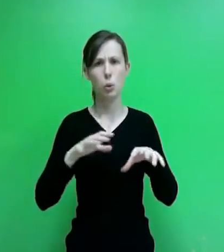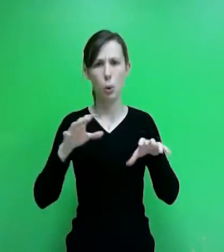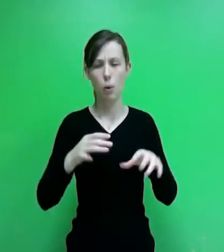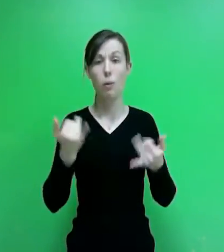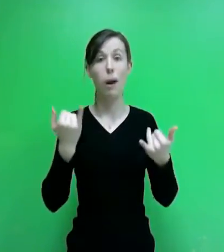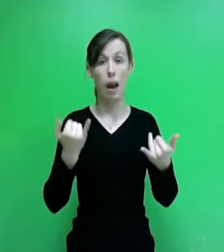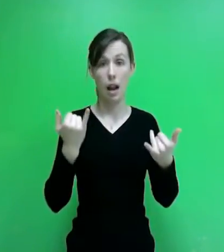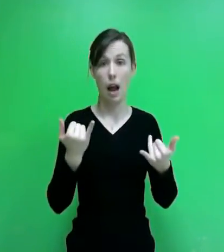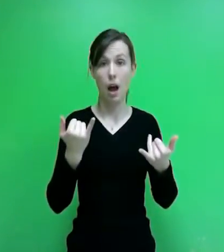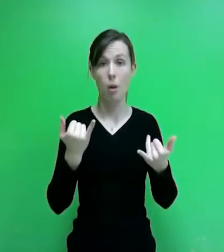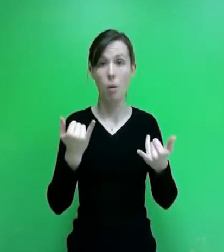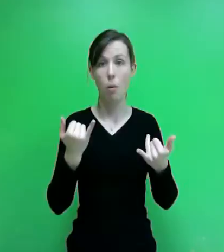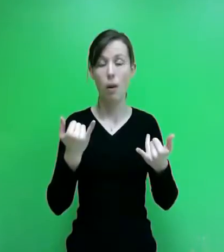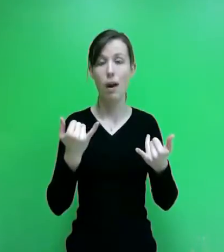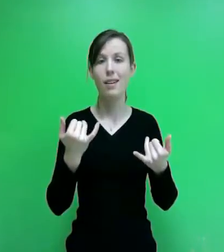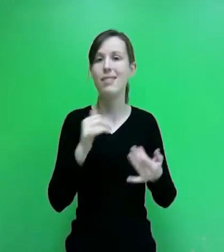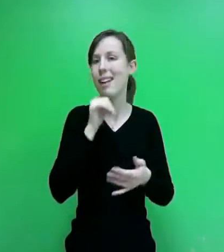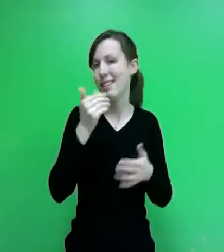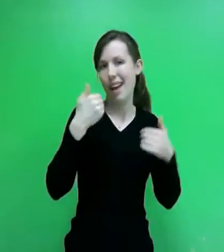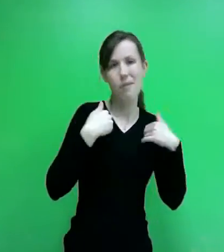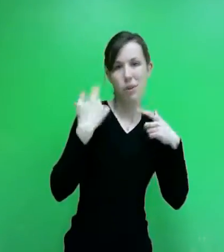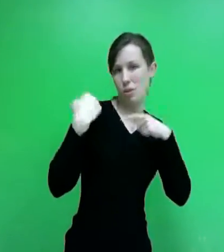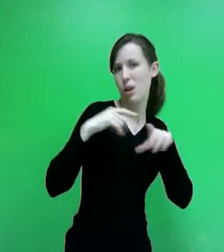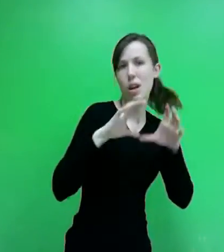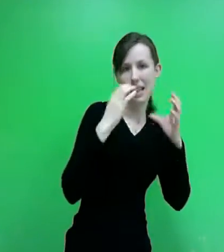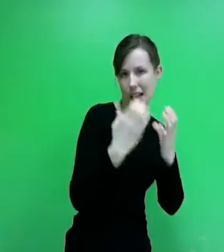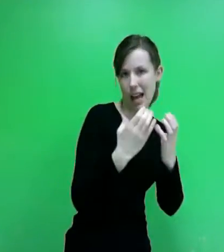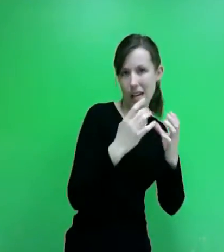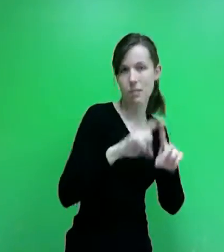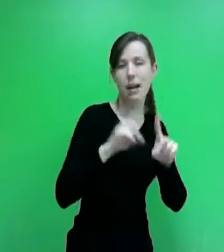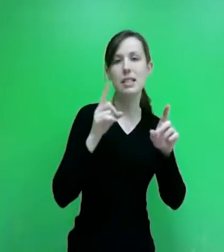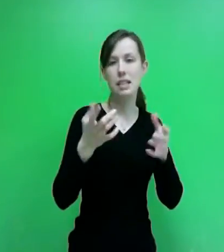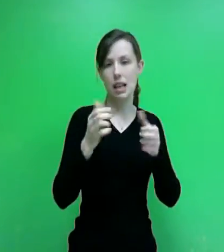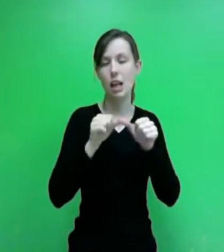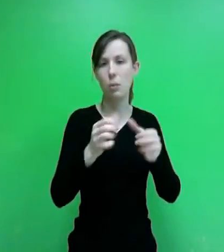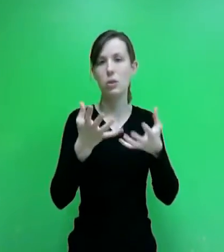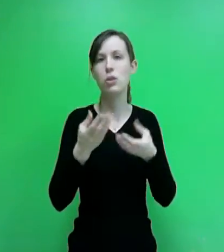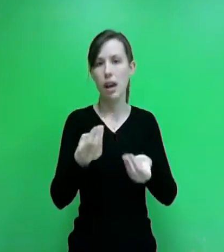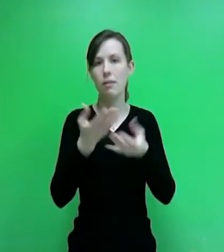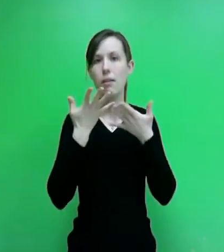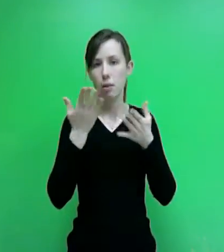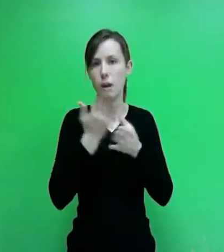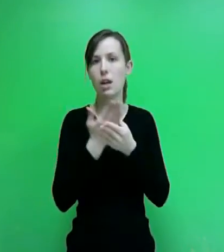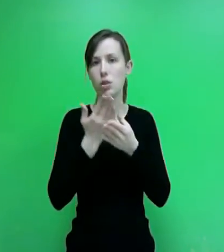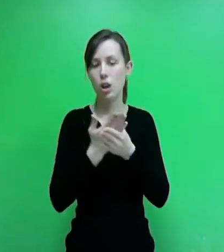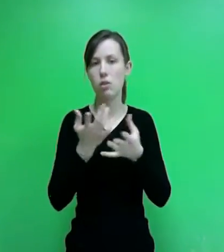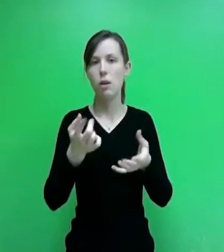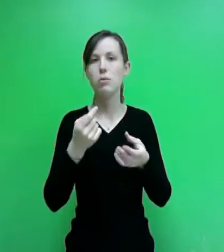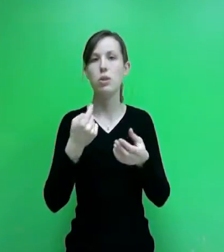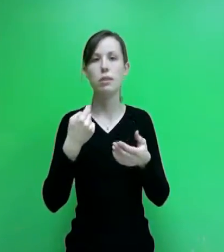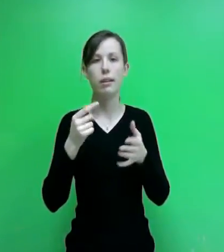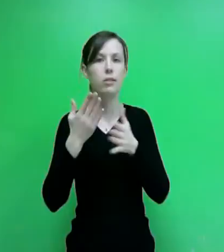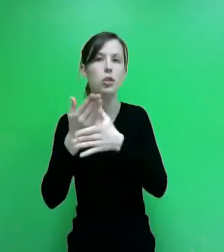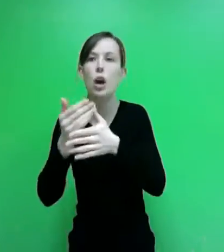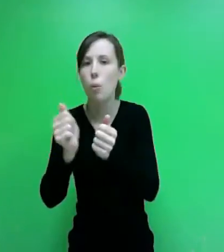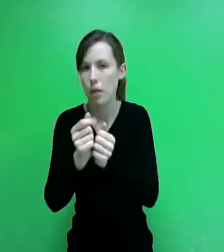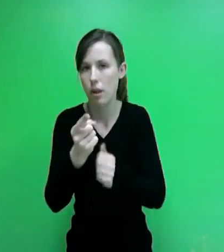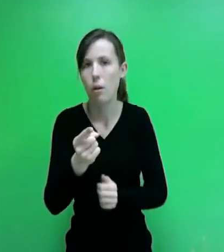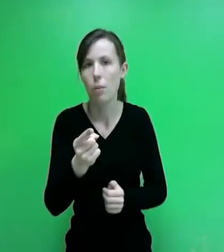now is not to have you guys do this in class, but I still want you to get this information. So I'm just going to share it with you, and be